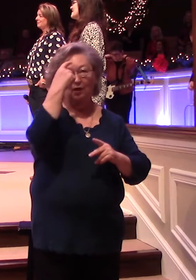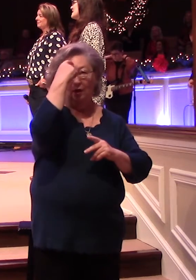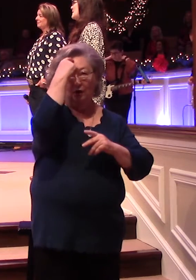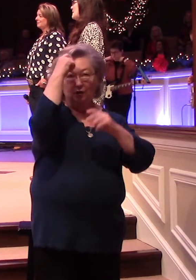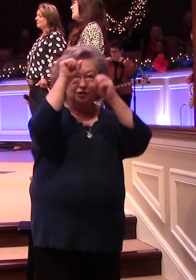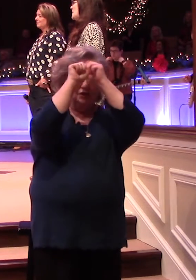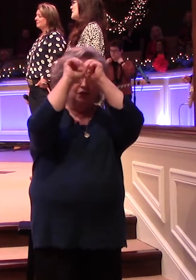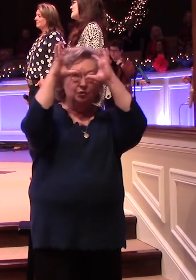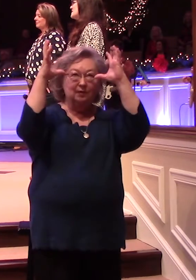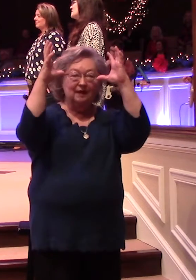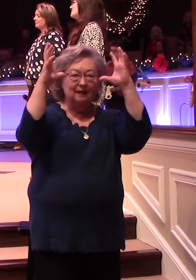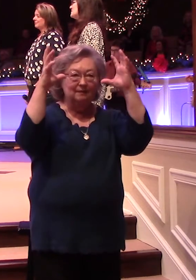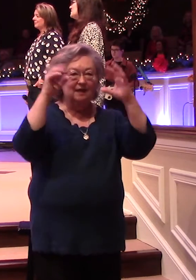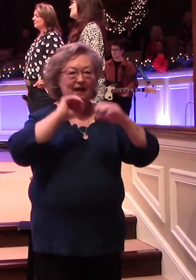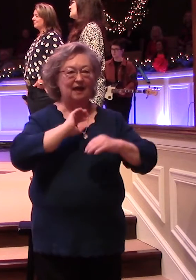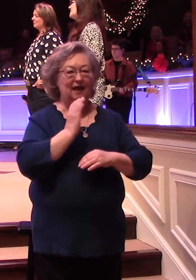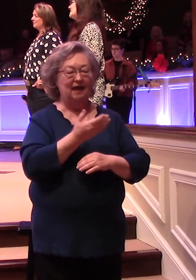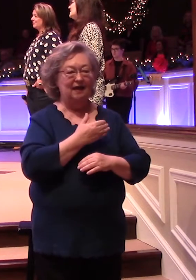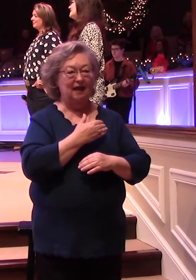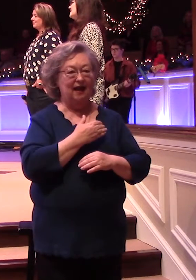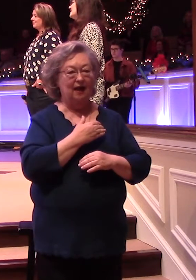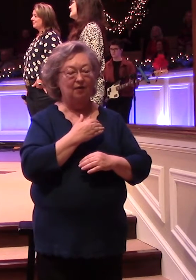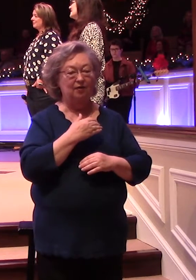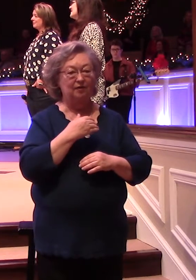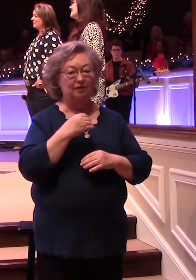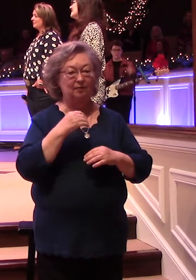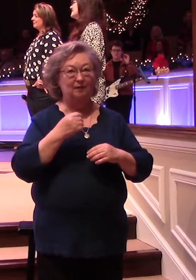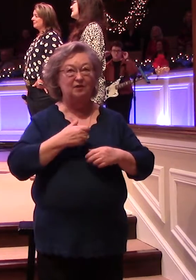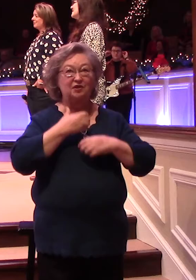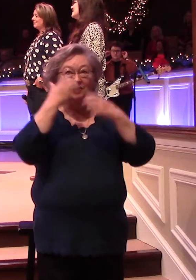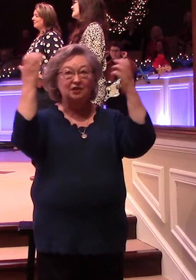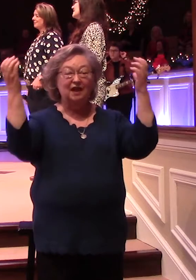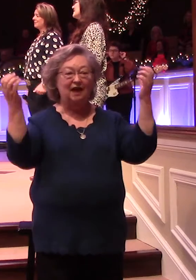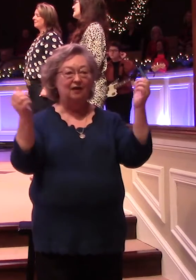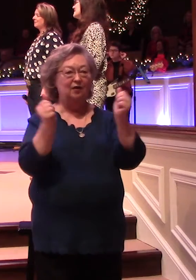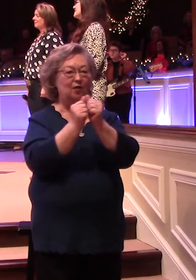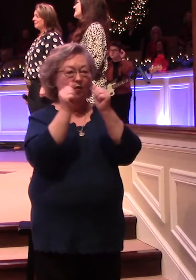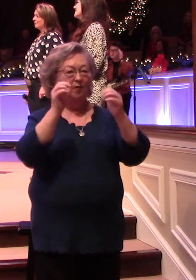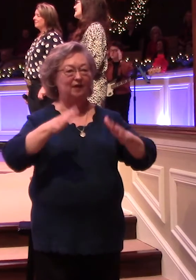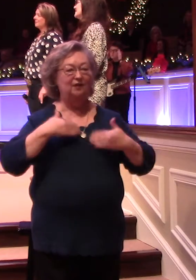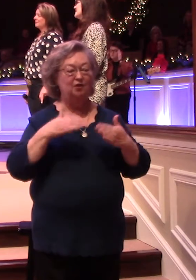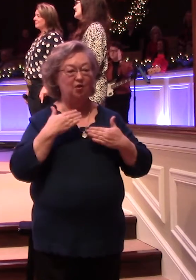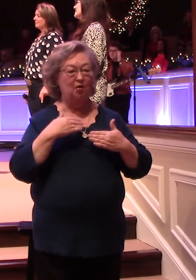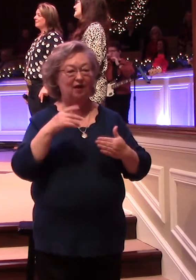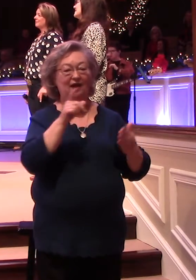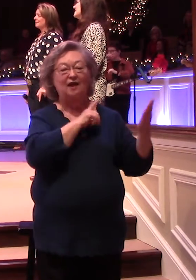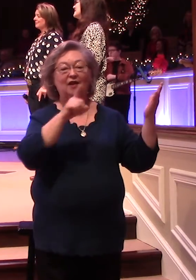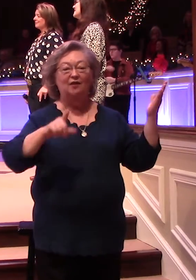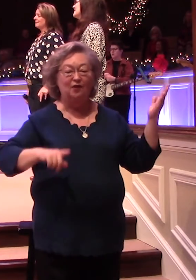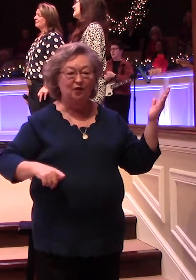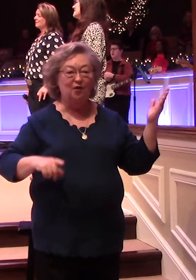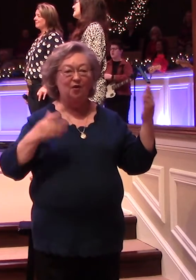joy. Then they said among the nations, quote, the Lord has done great things for them. The Lord has done great things for